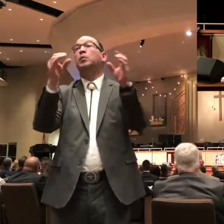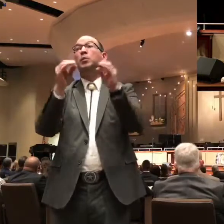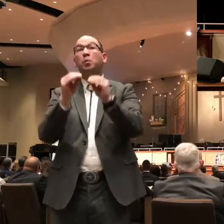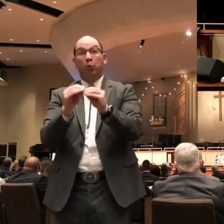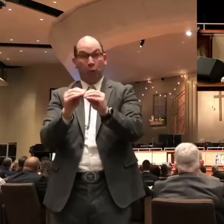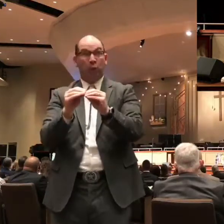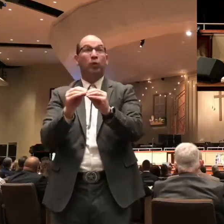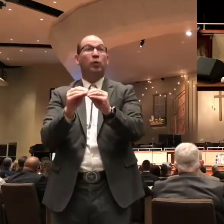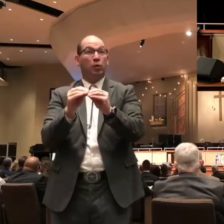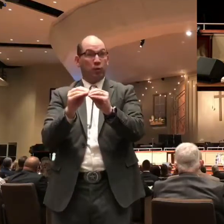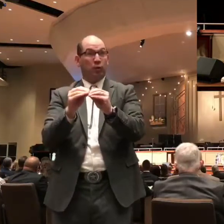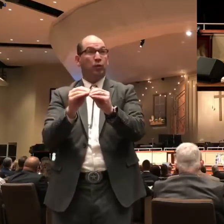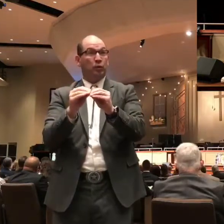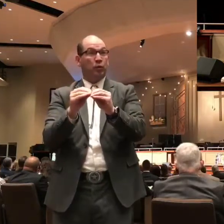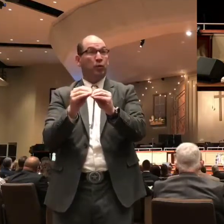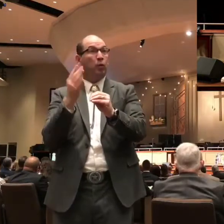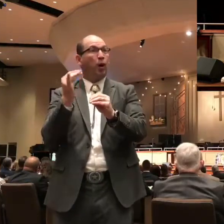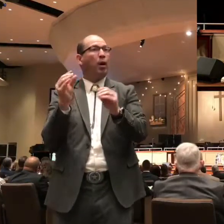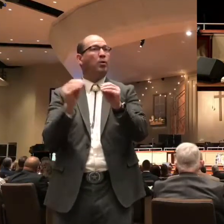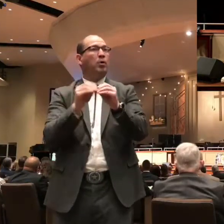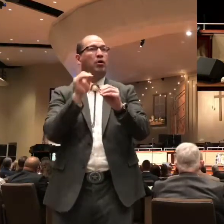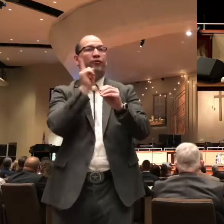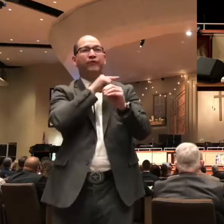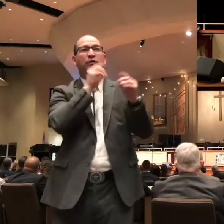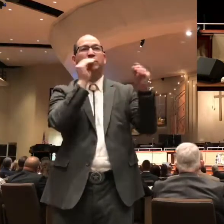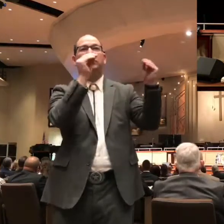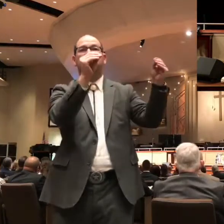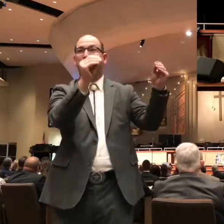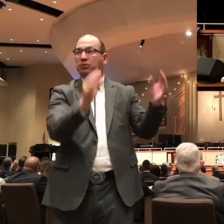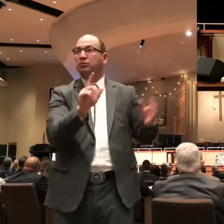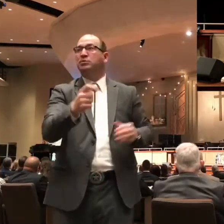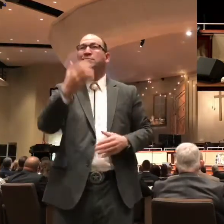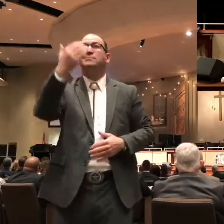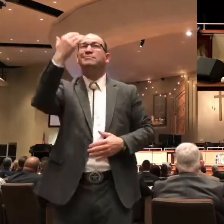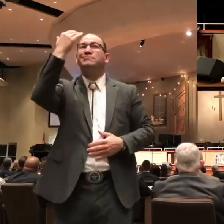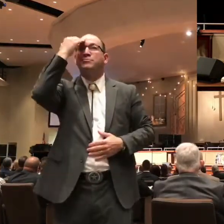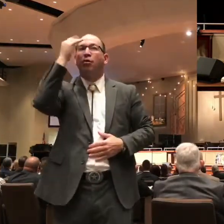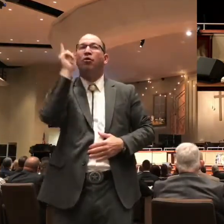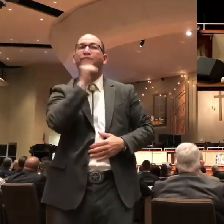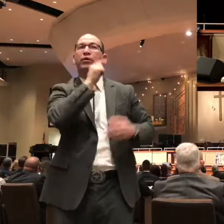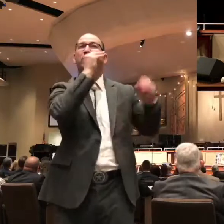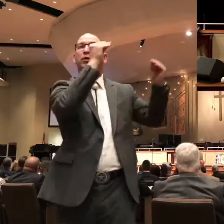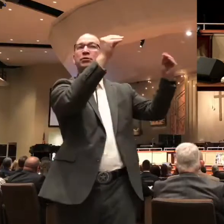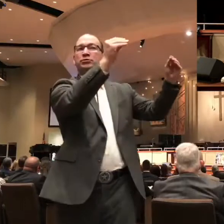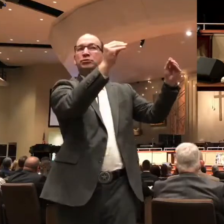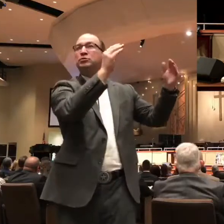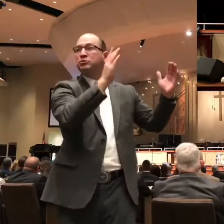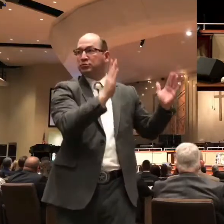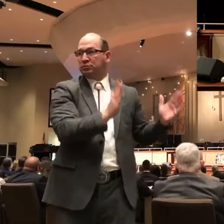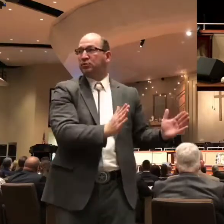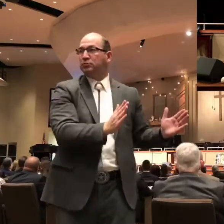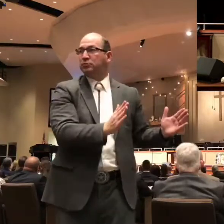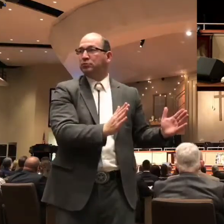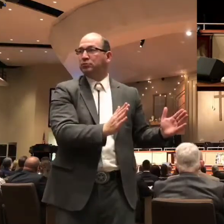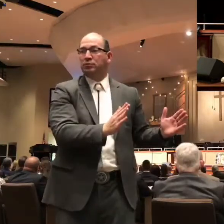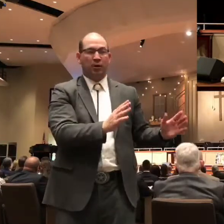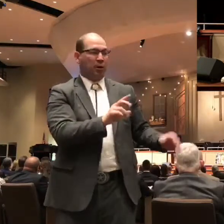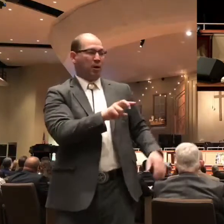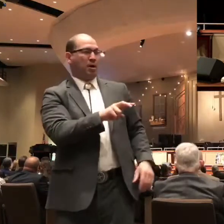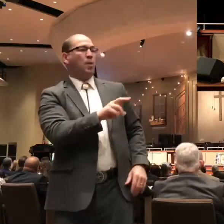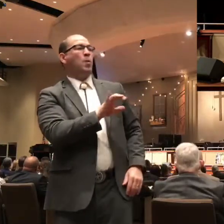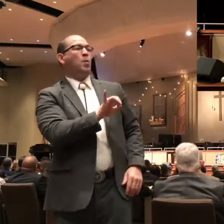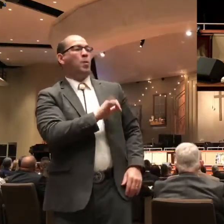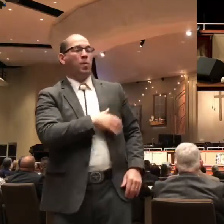audience of all of us tonight who need to be aware of the characteristics of the false teachers that abound. I'm